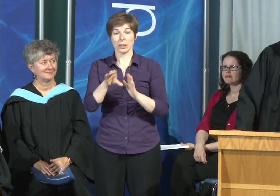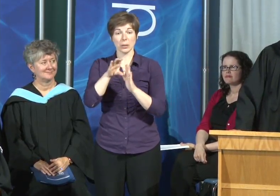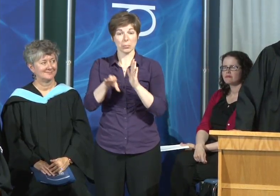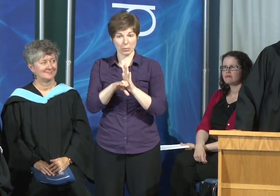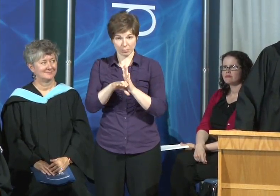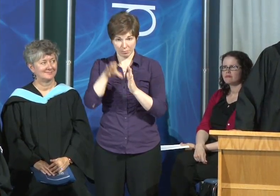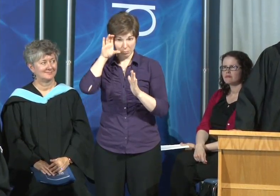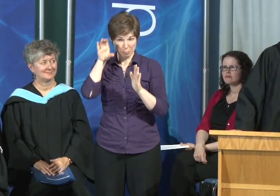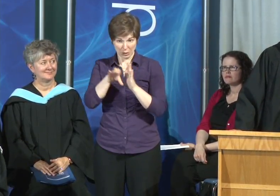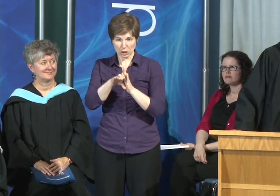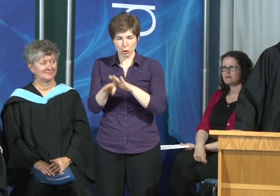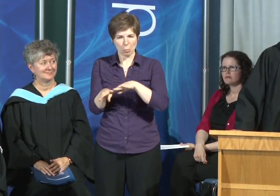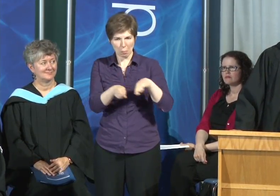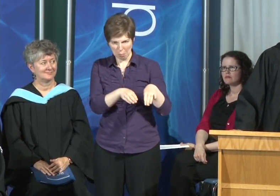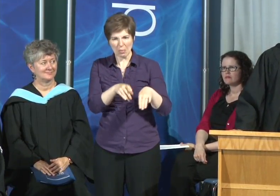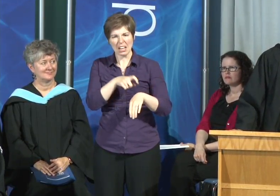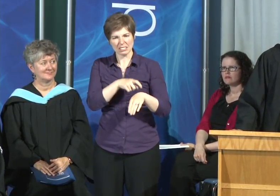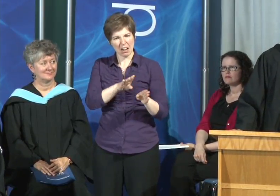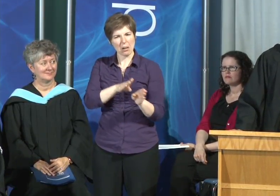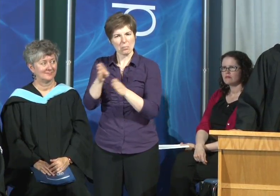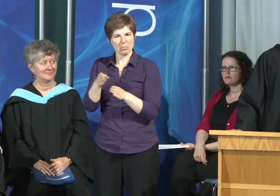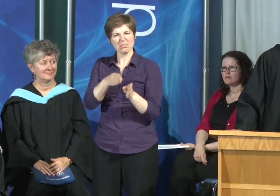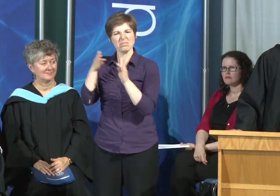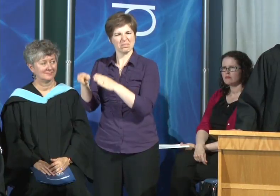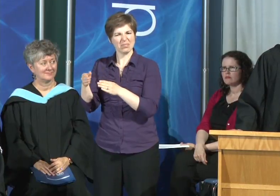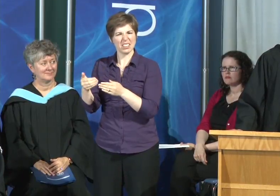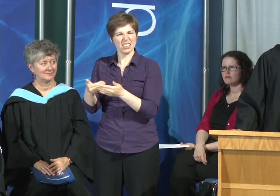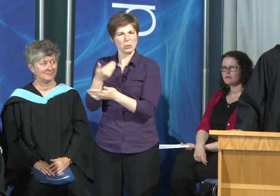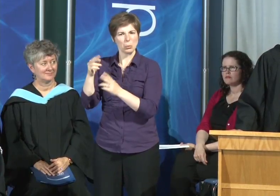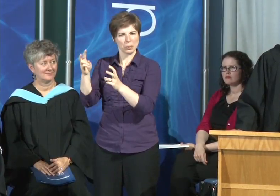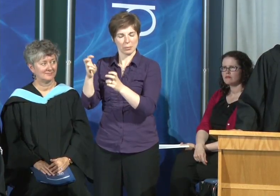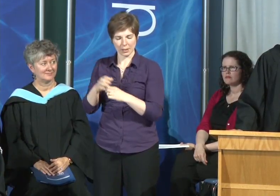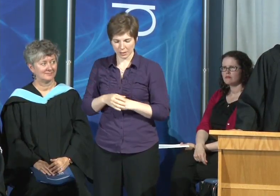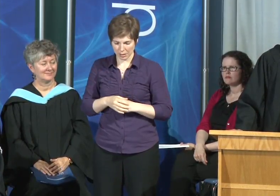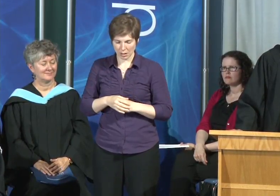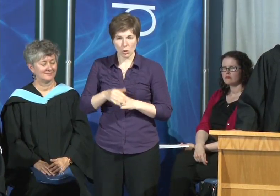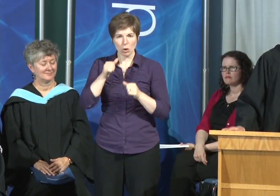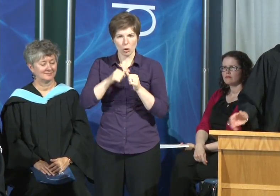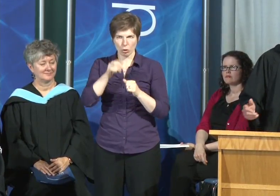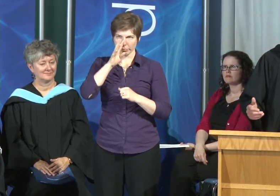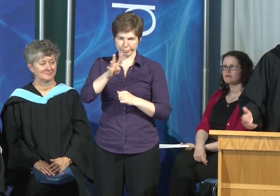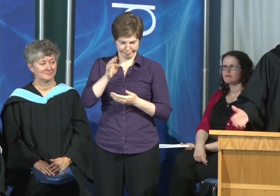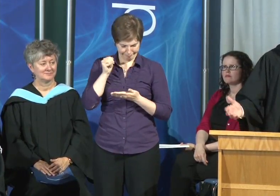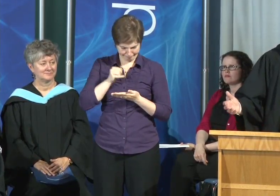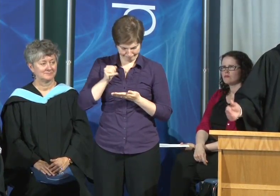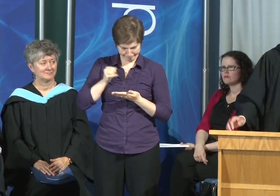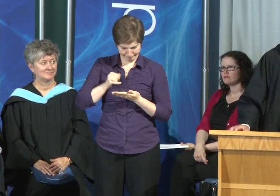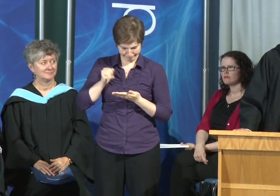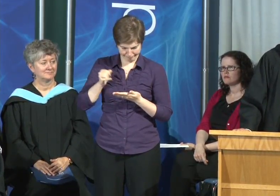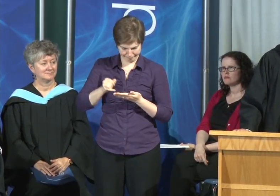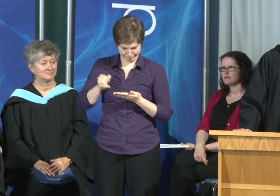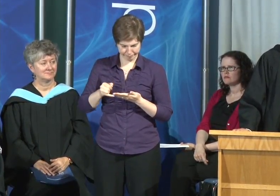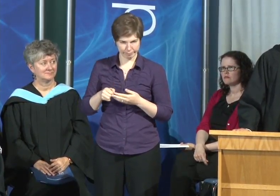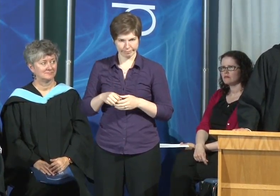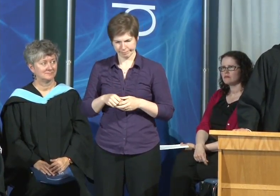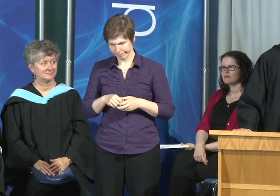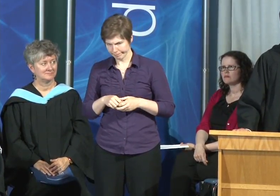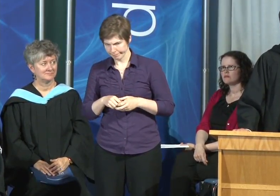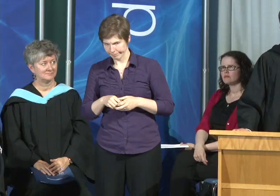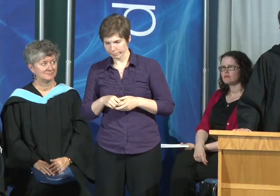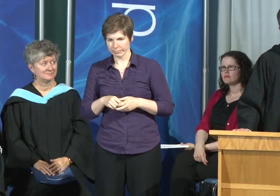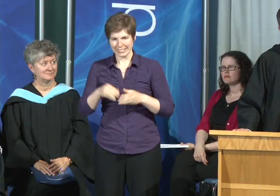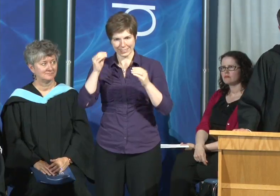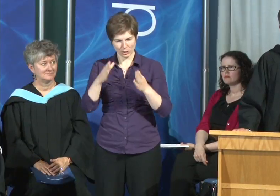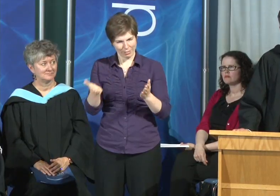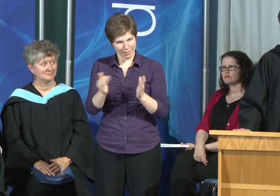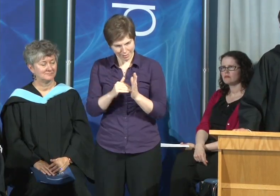on." But the little girl kept on drawing and drawing and drawing. Again, the teacher asked to put down her